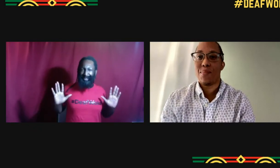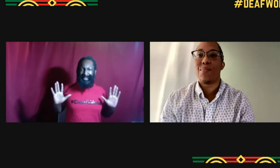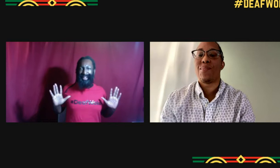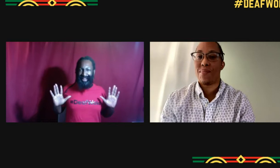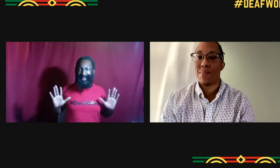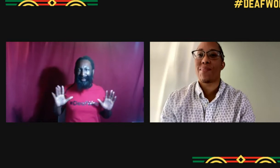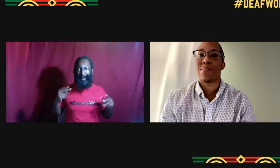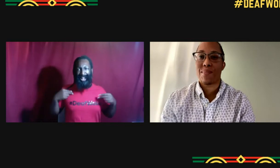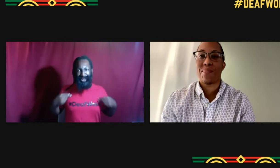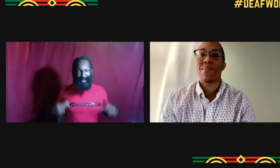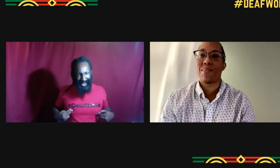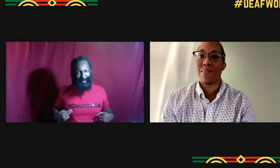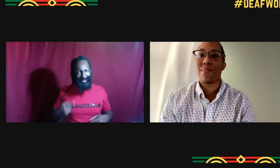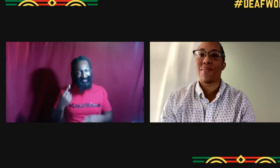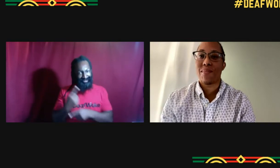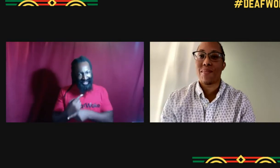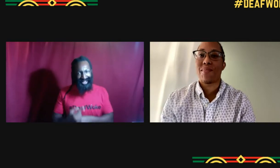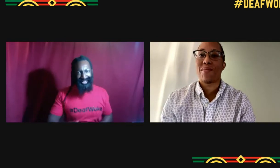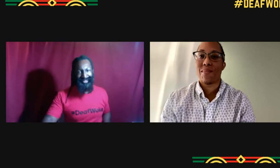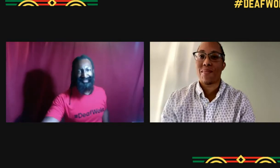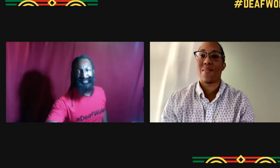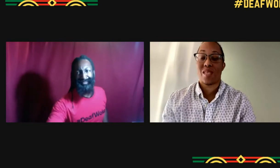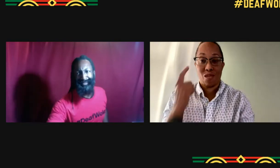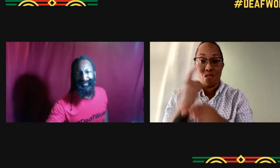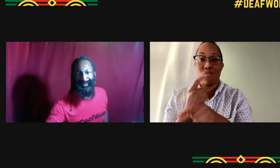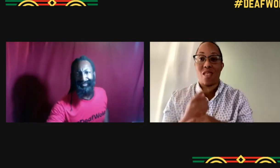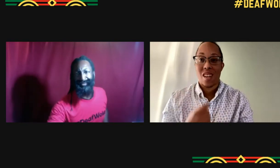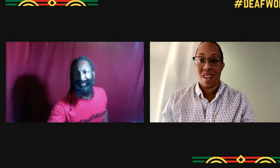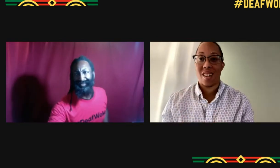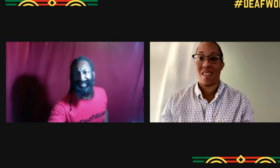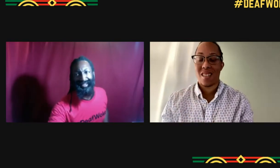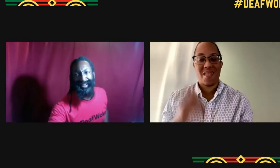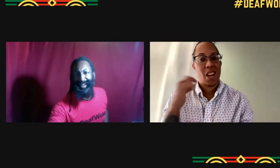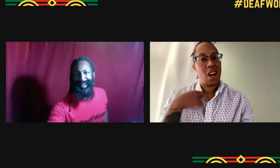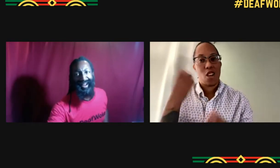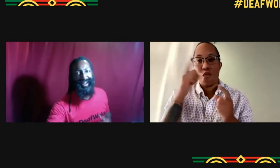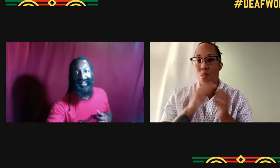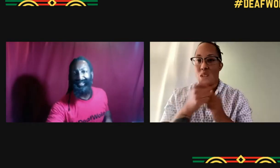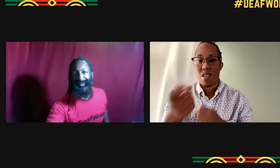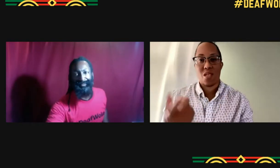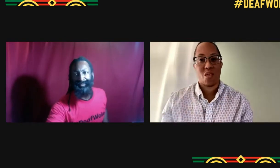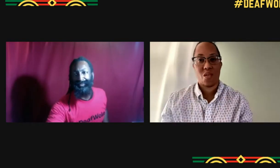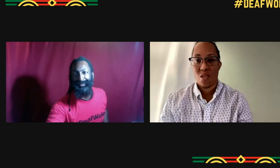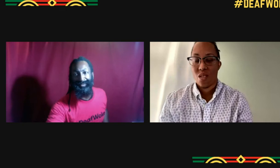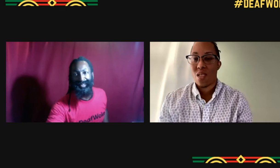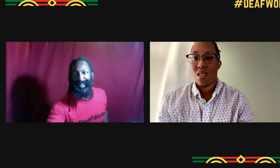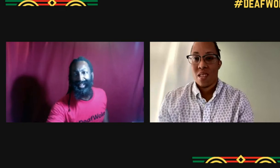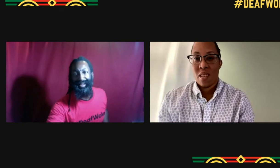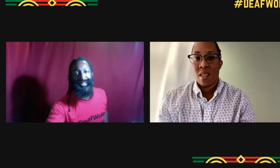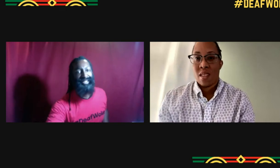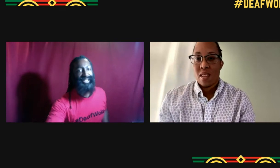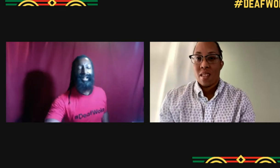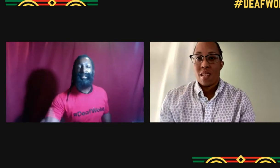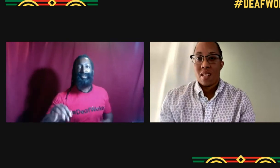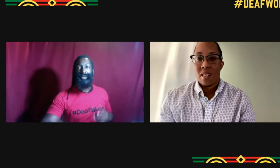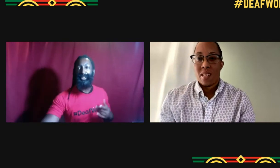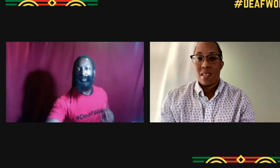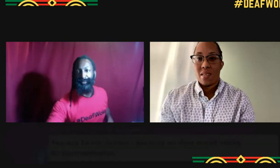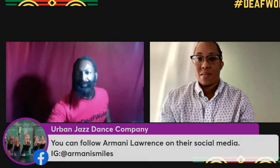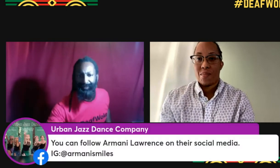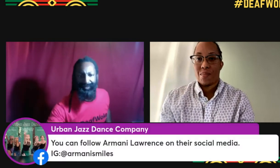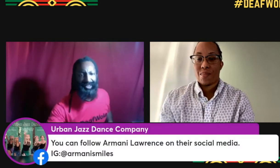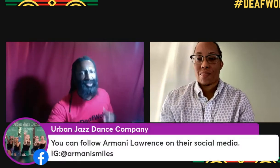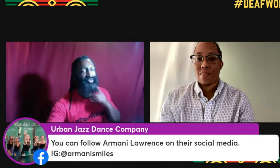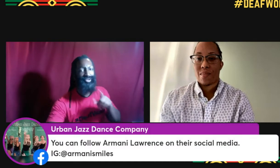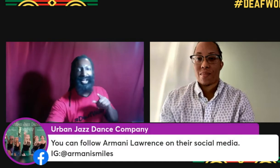Your identity is simply enough. We're human, right? Right, right. I agree with you. I agree with you